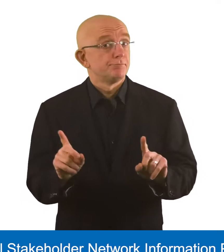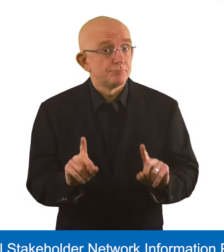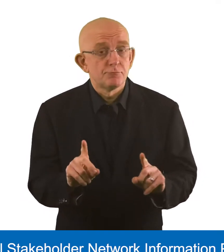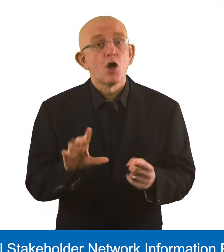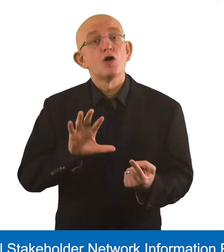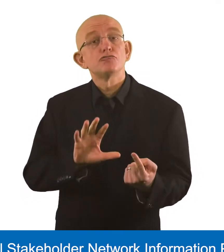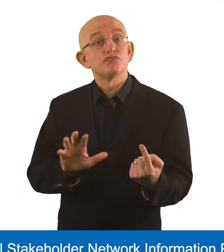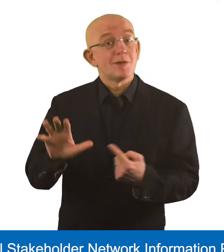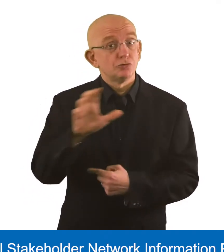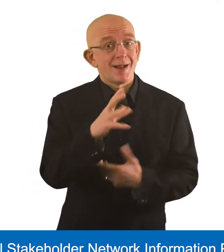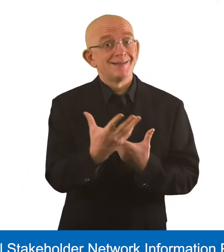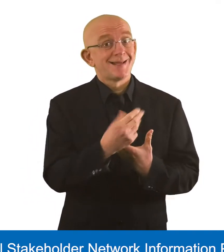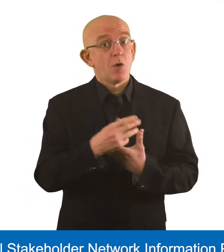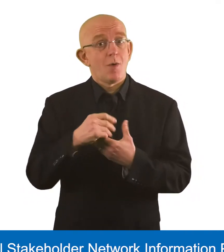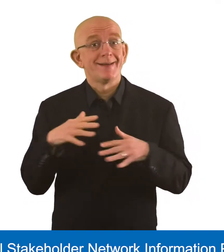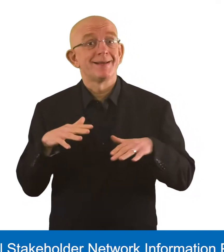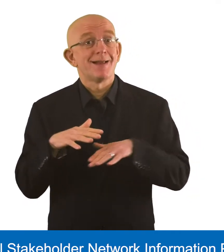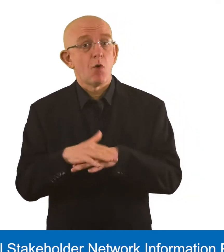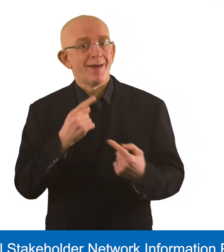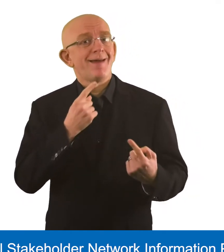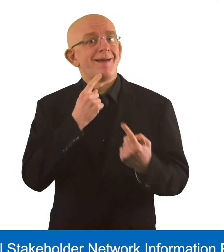Regional Stakeholder Network Information Pack.